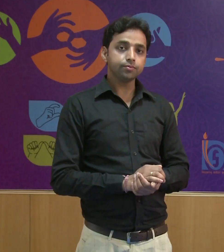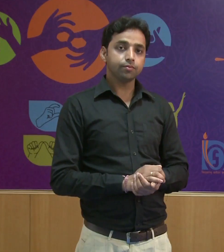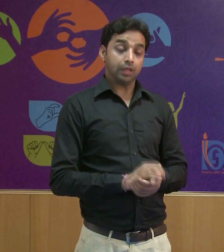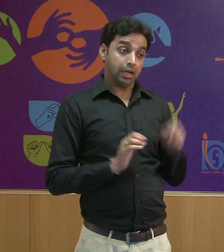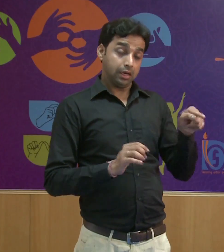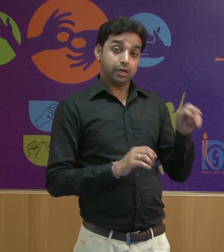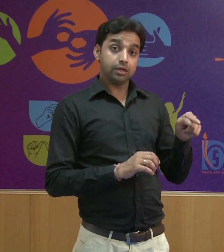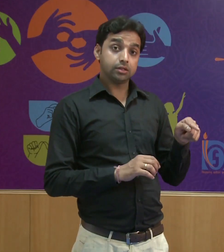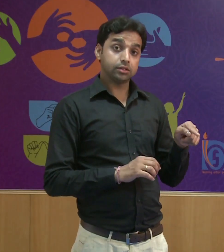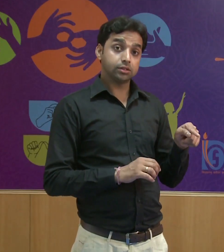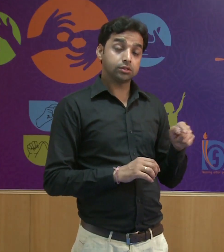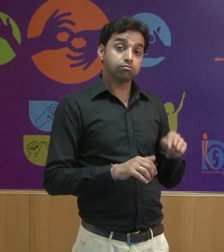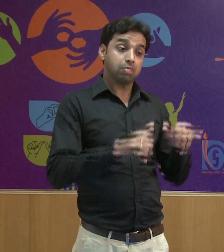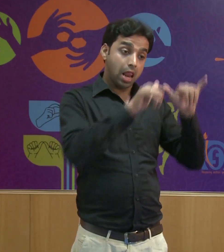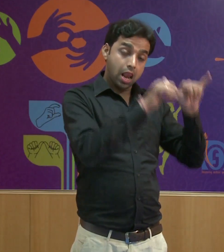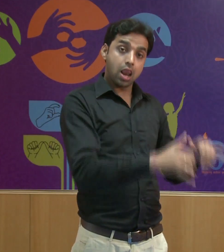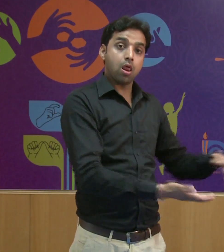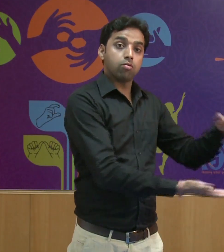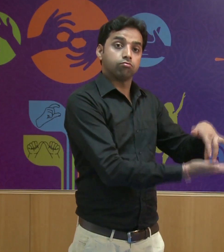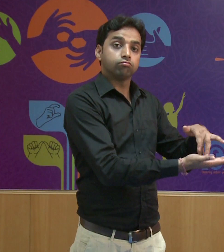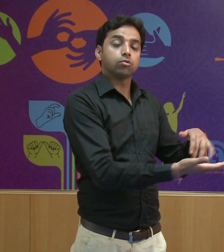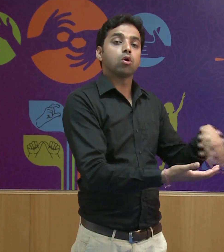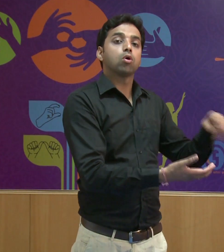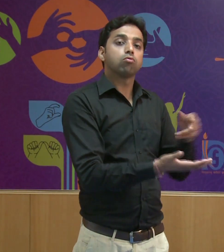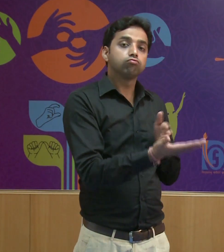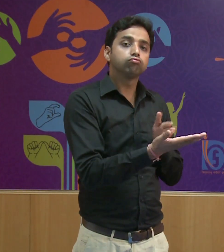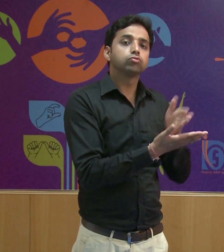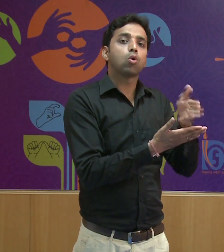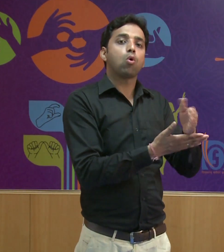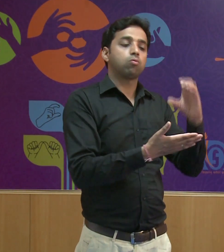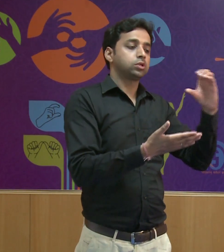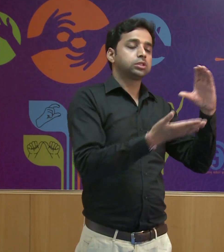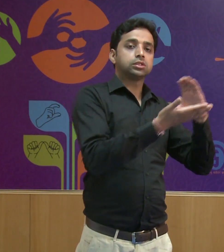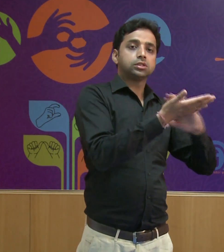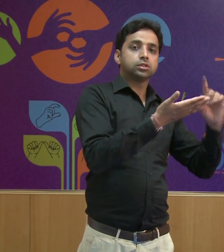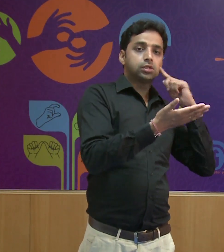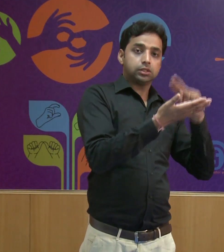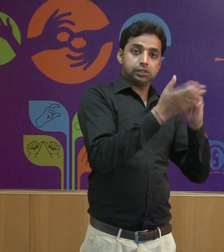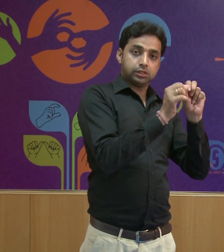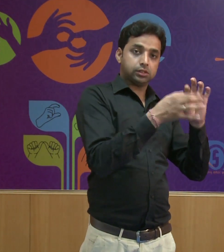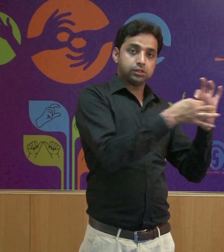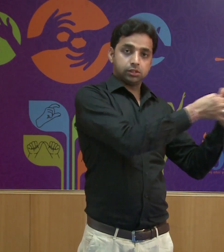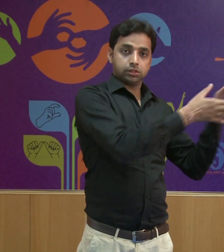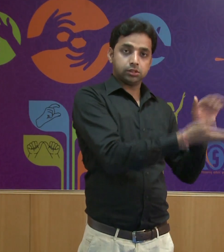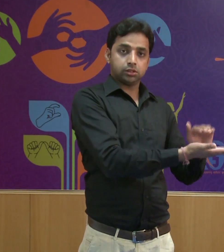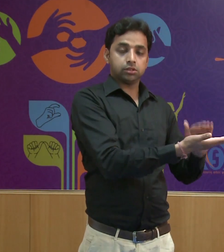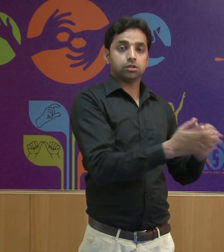It is located on the route to China. Many